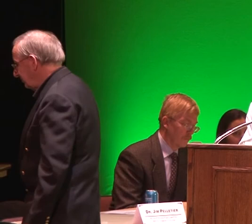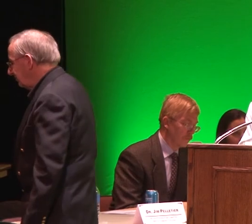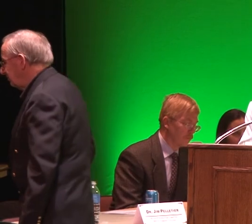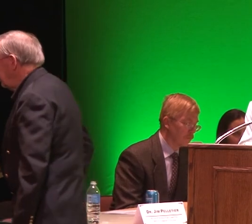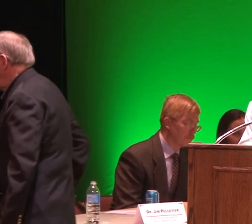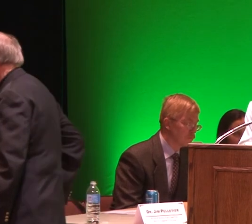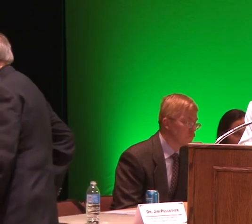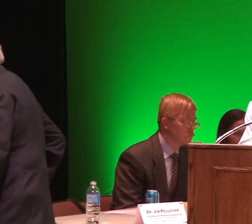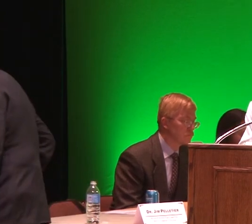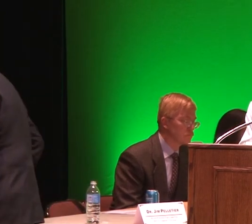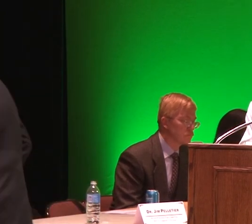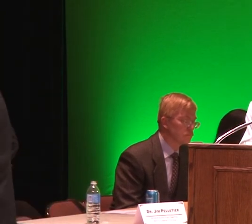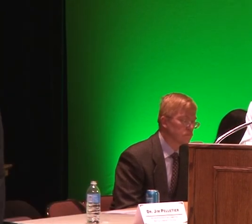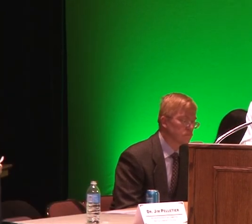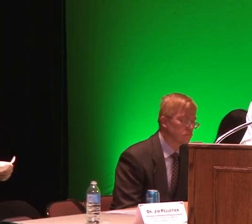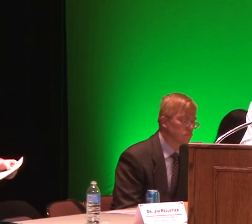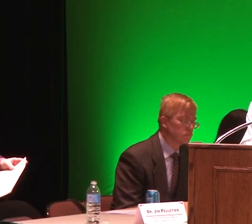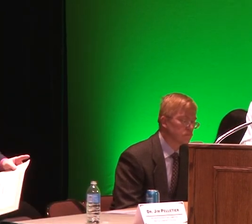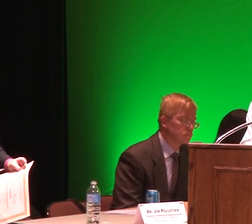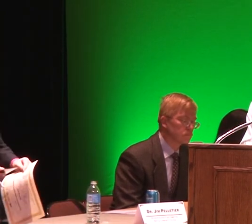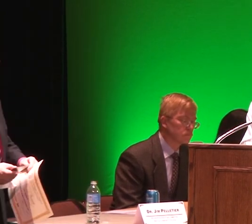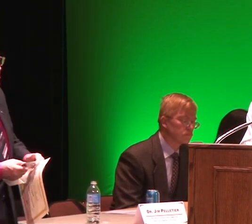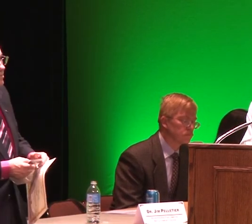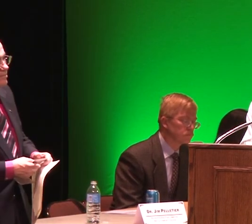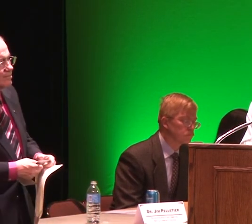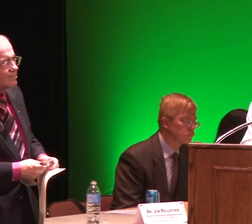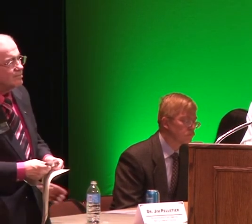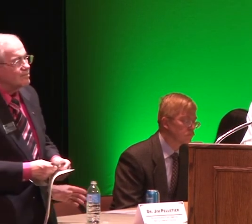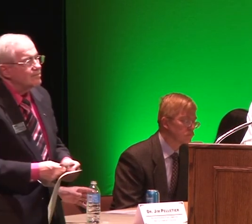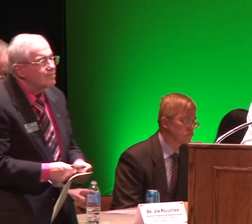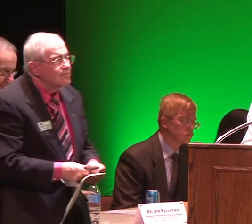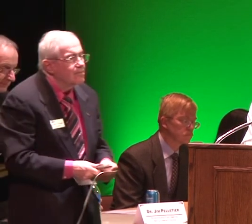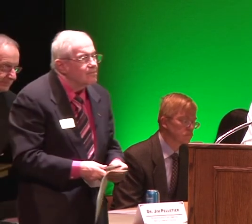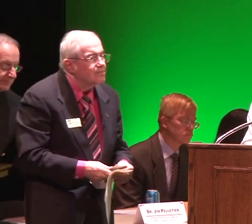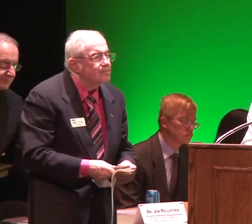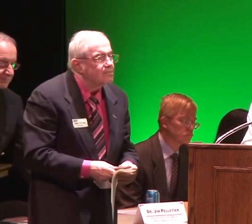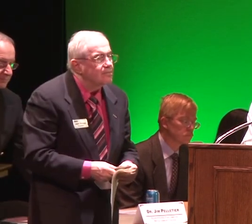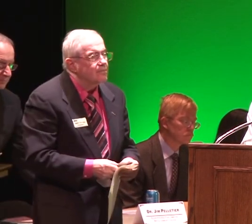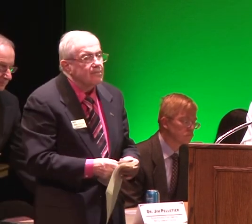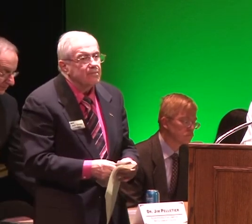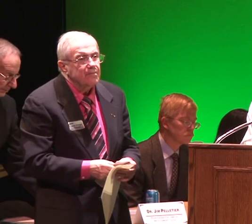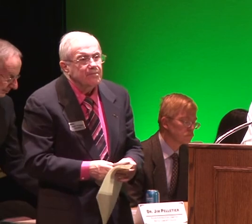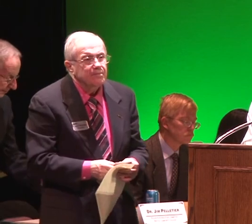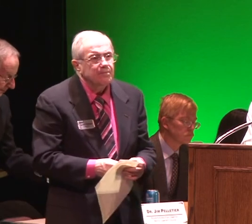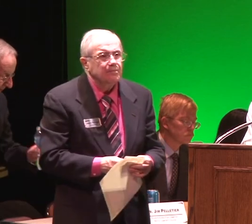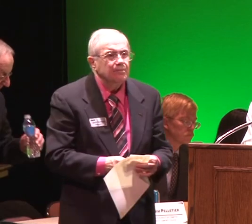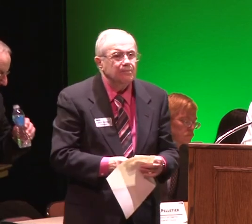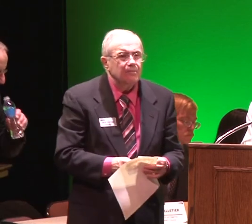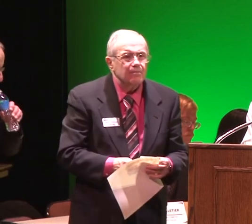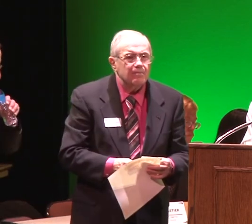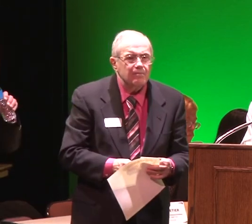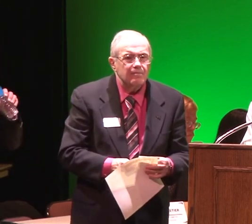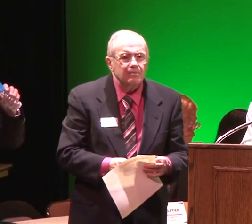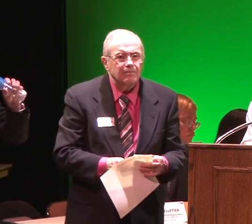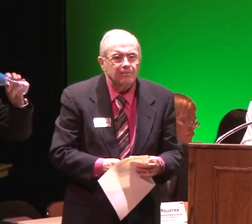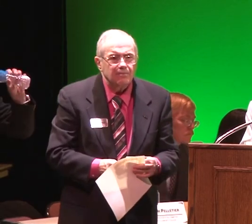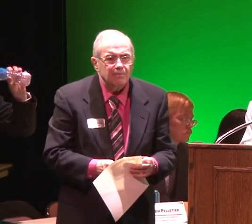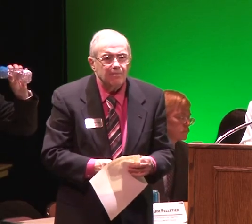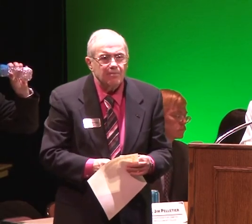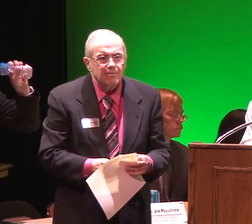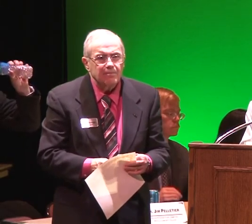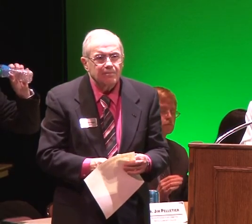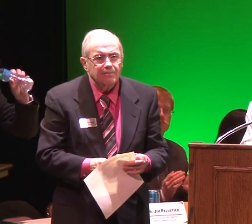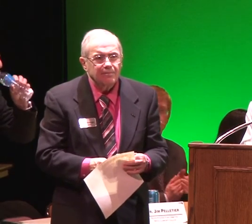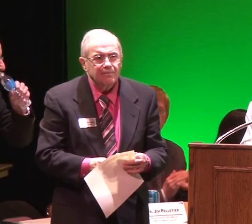Our first winner in the first place division is from New England Christian Academy for Newton's Nightmare, Luke